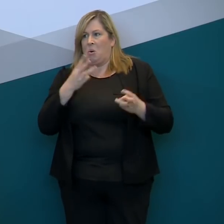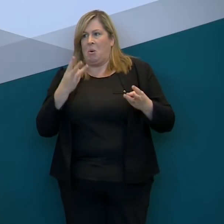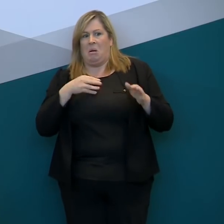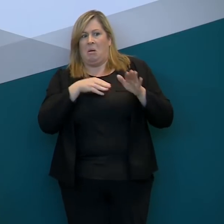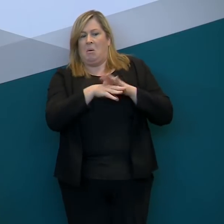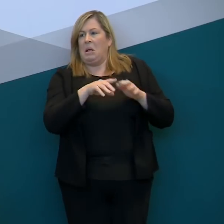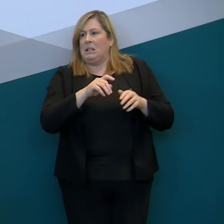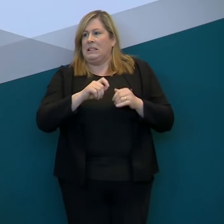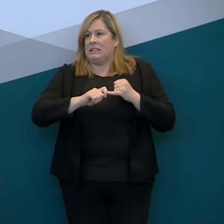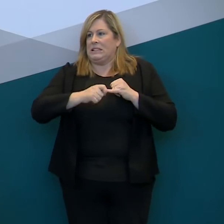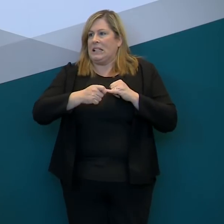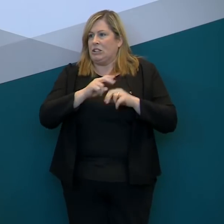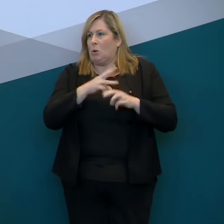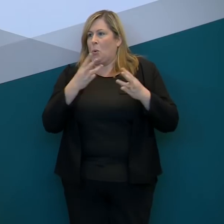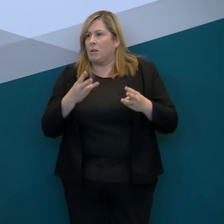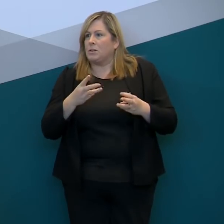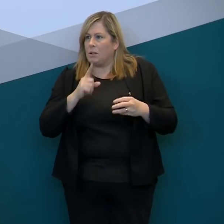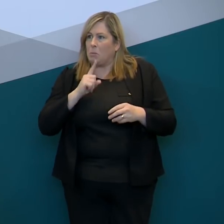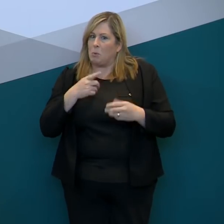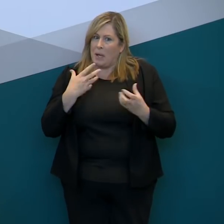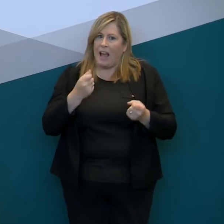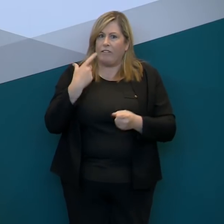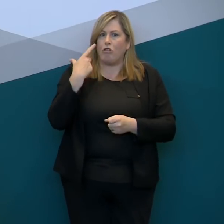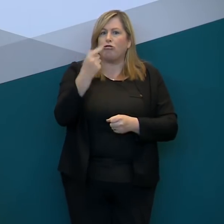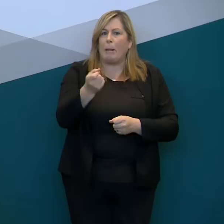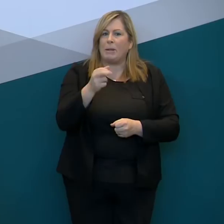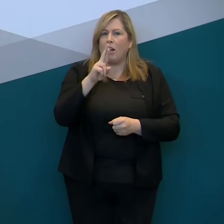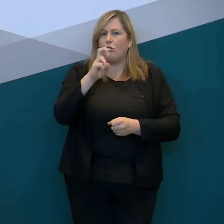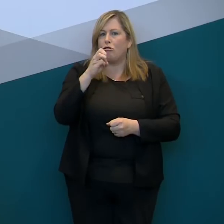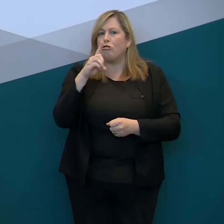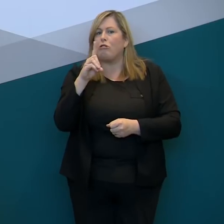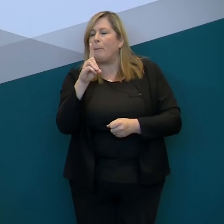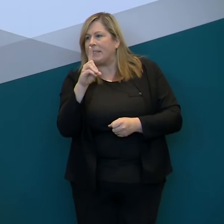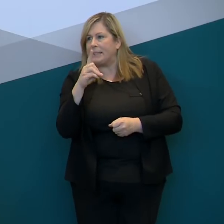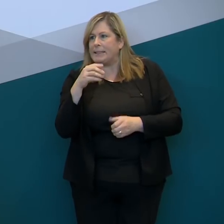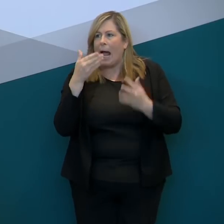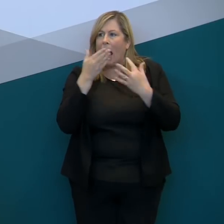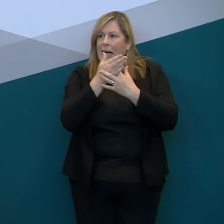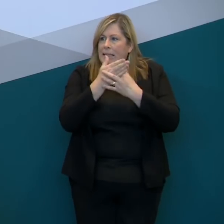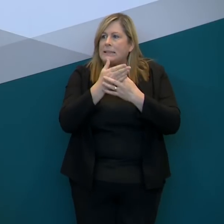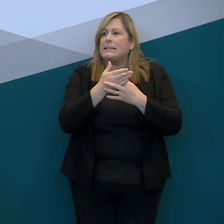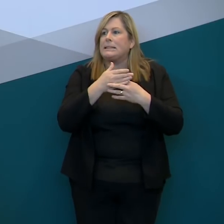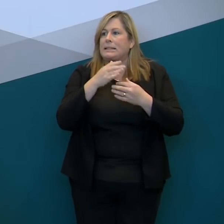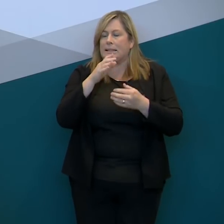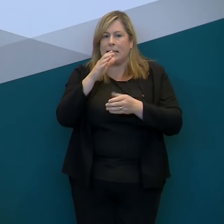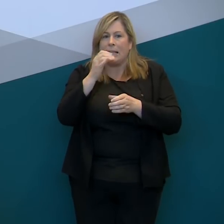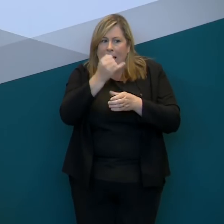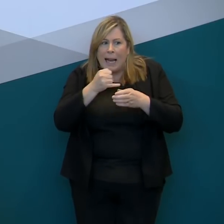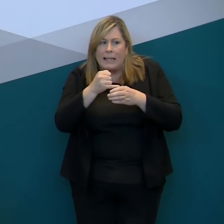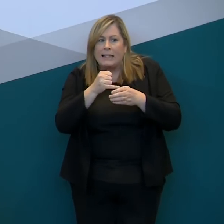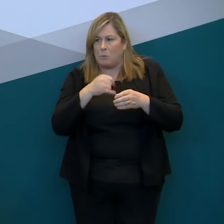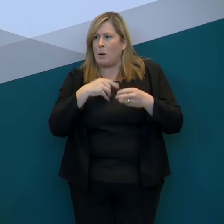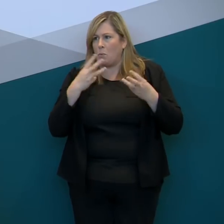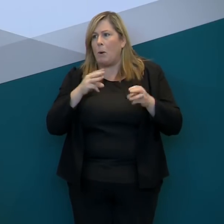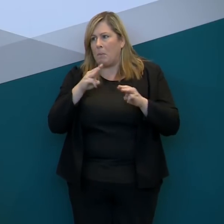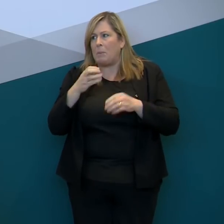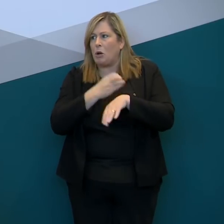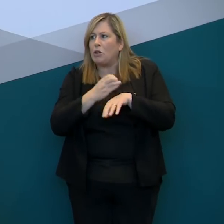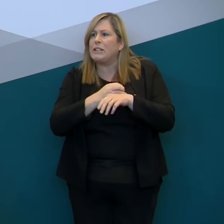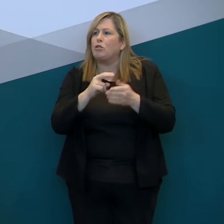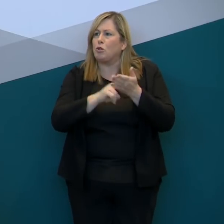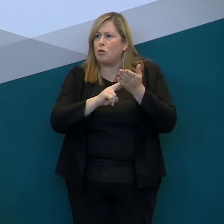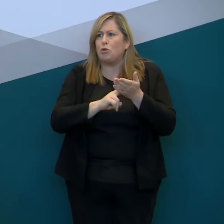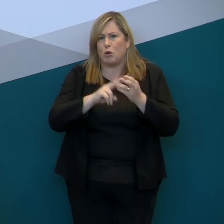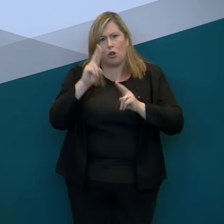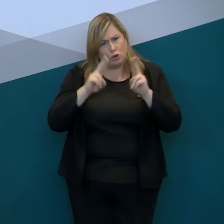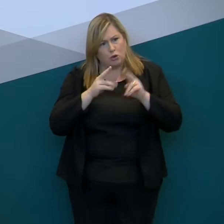that pertain to our rapid access clinics, including breast, lung, and prostate, and bowel, and so on, to go to their